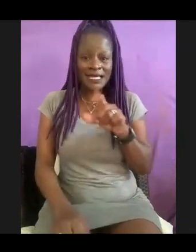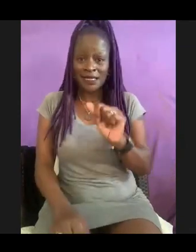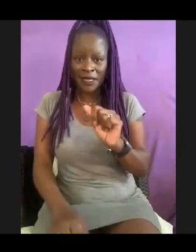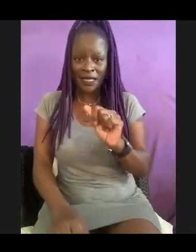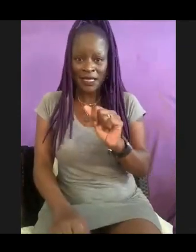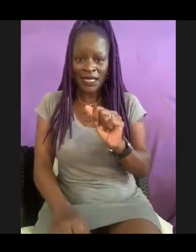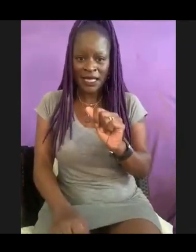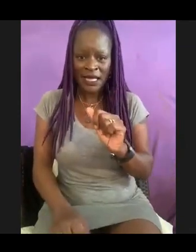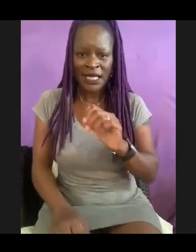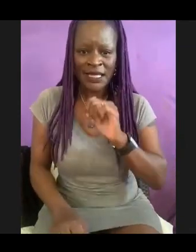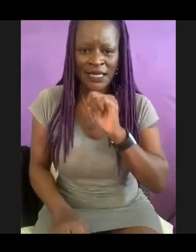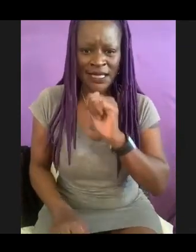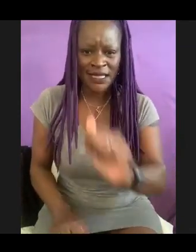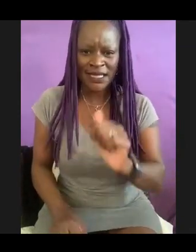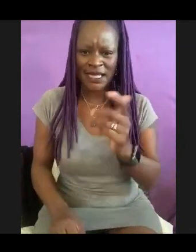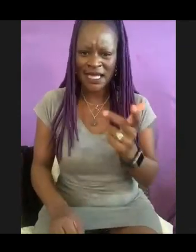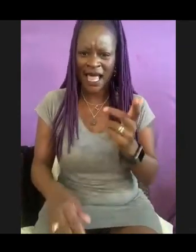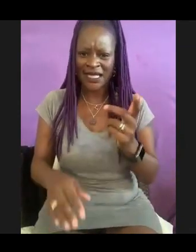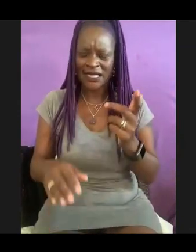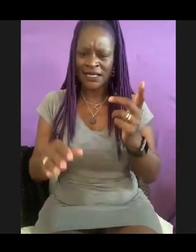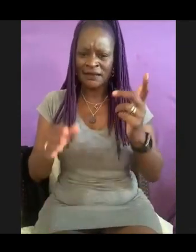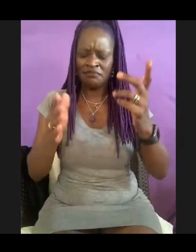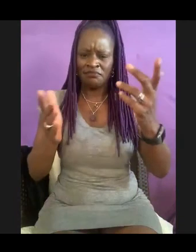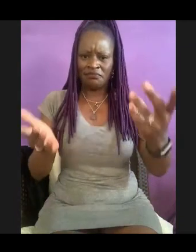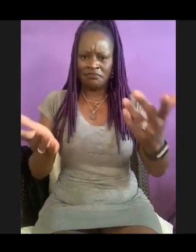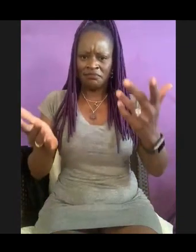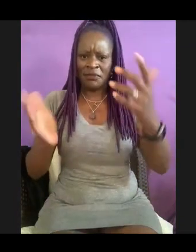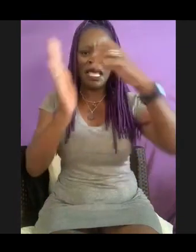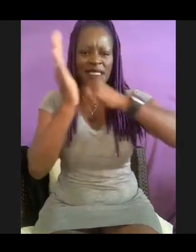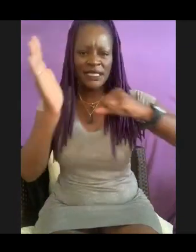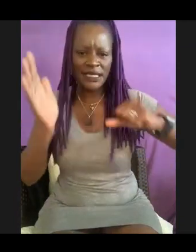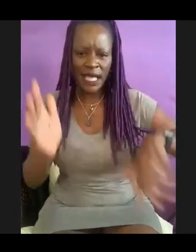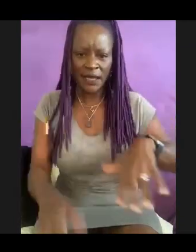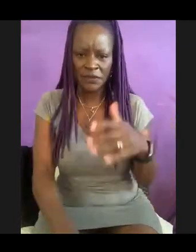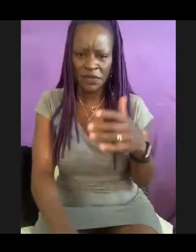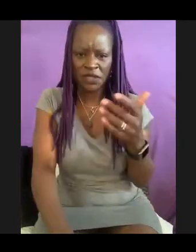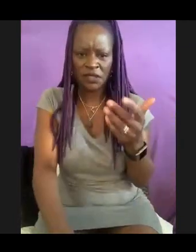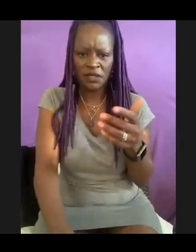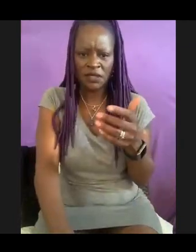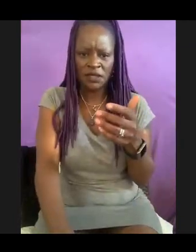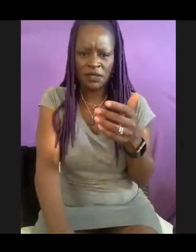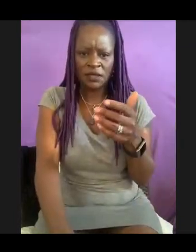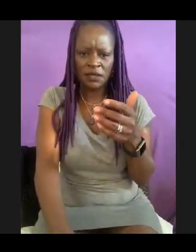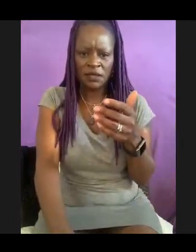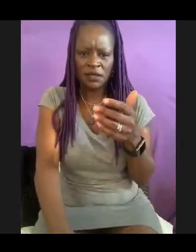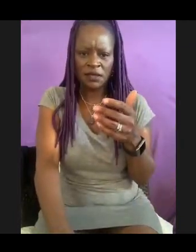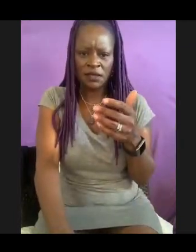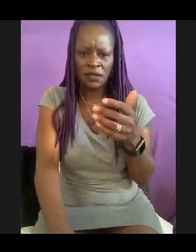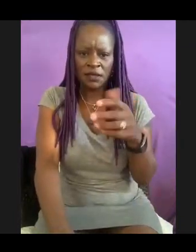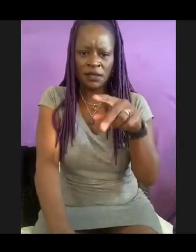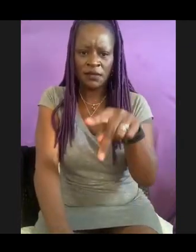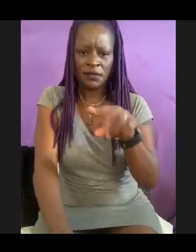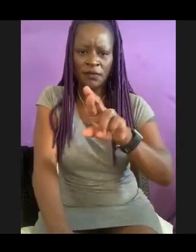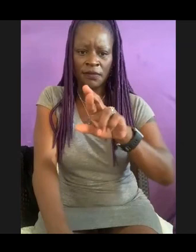poverty. I questioned what responsibility did the disability community have